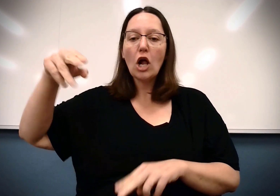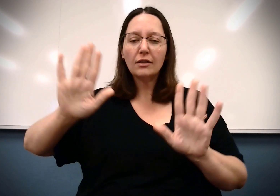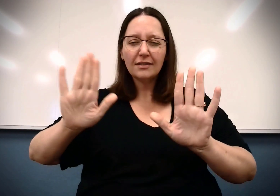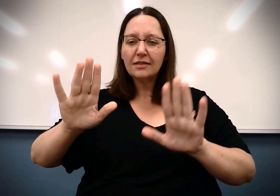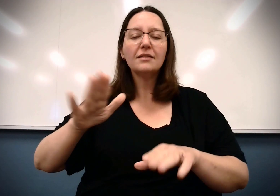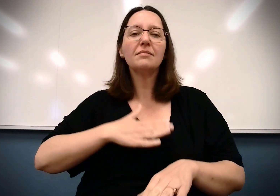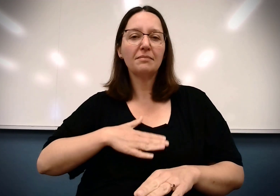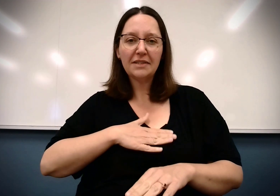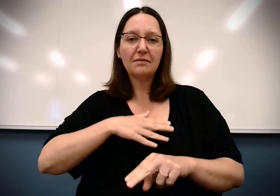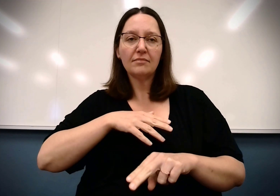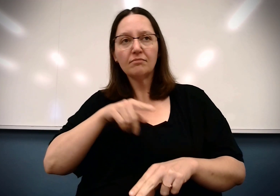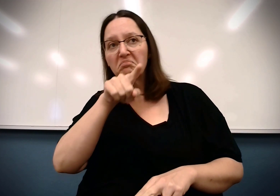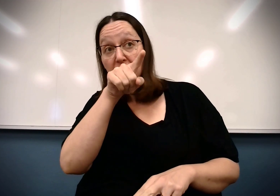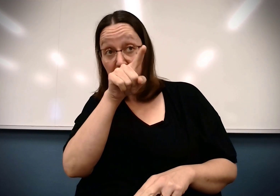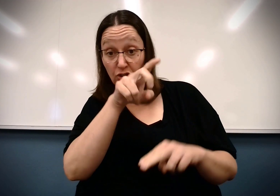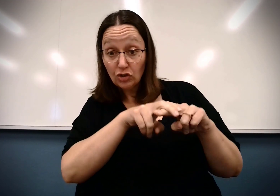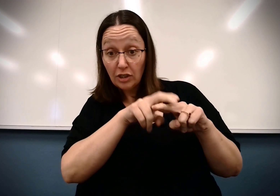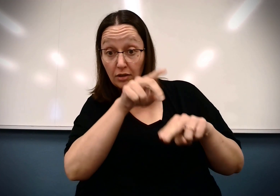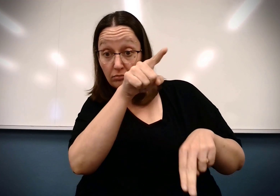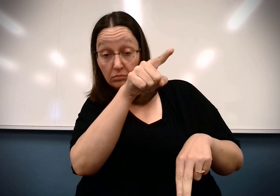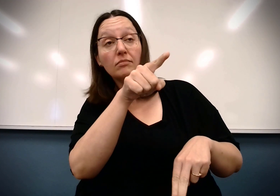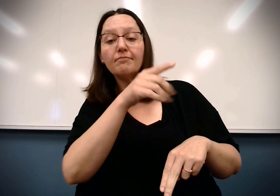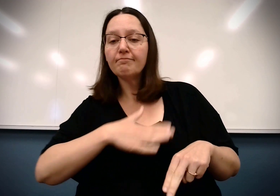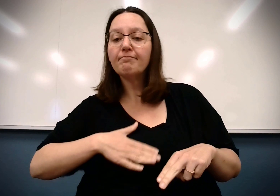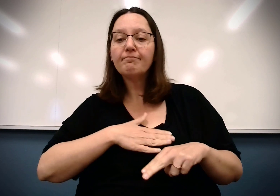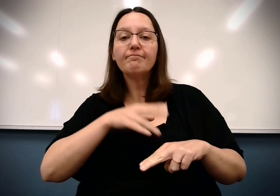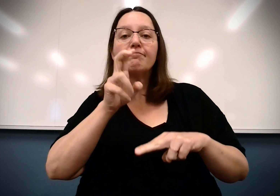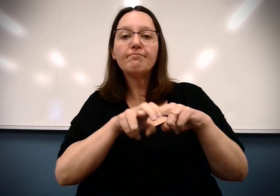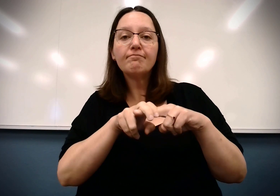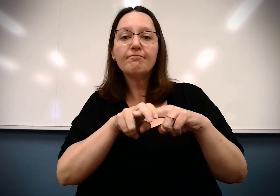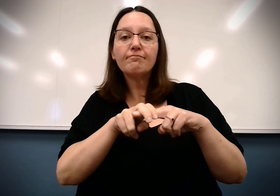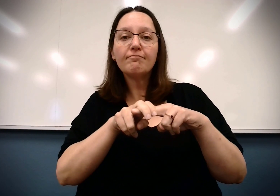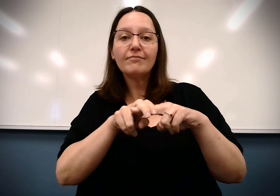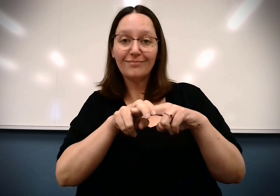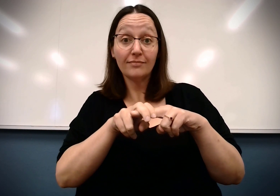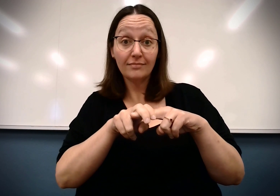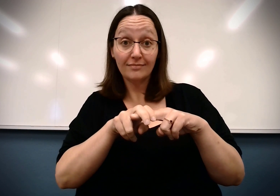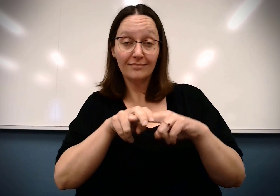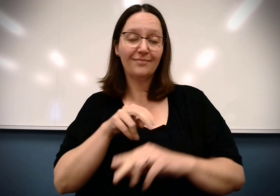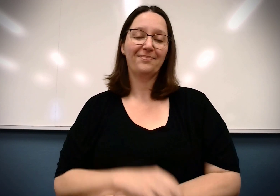You've been running around. Calm down, please. There's a chair right over there. Please go ahead and sit.